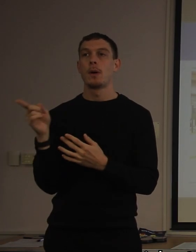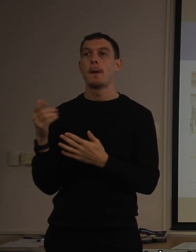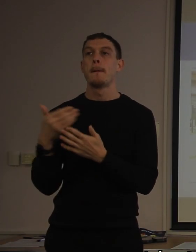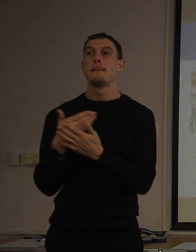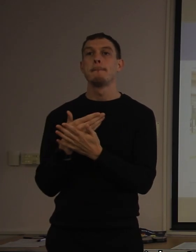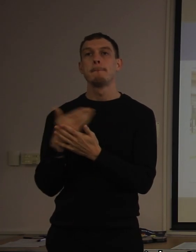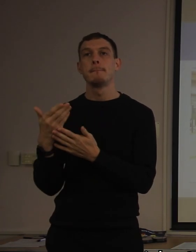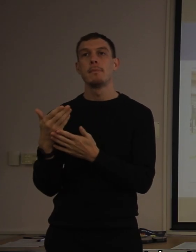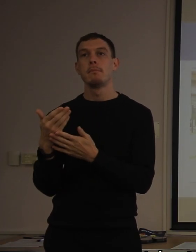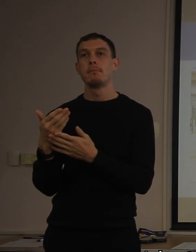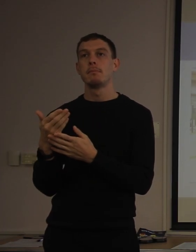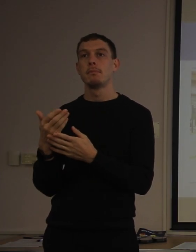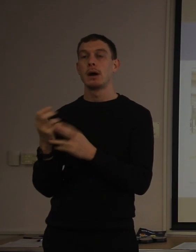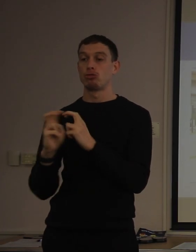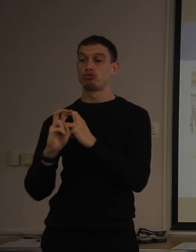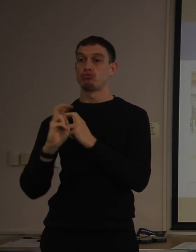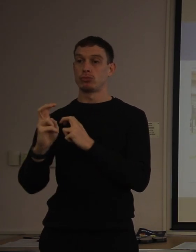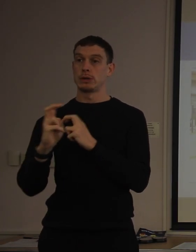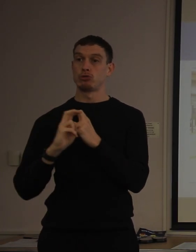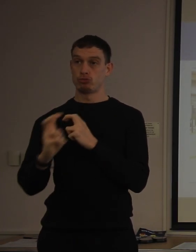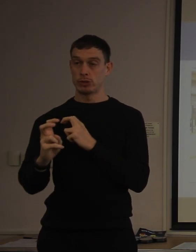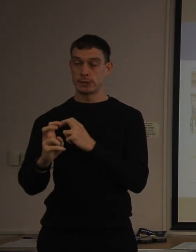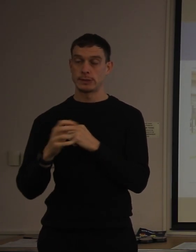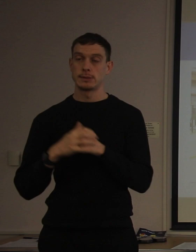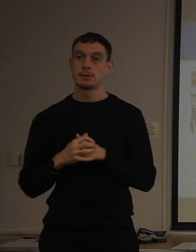We're out kind of near the peak.